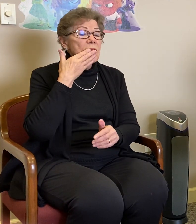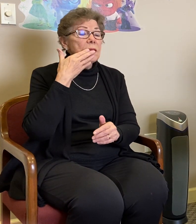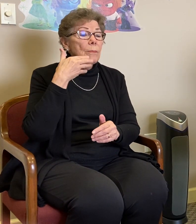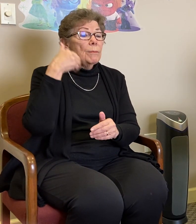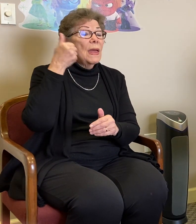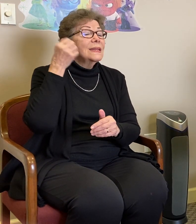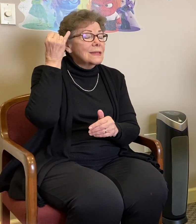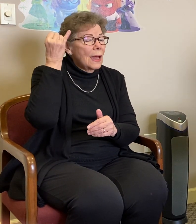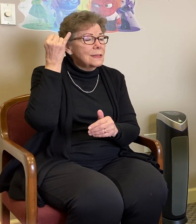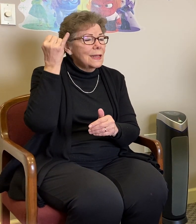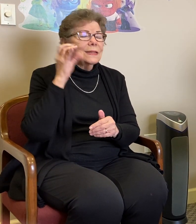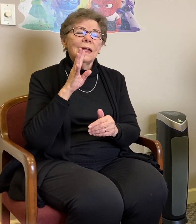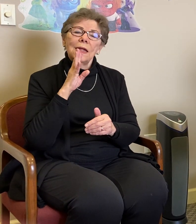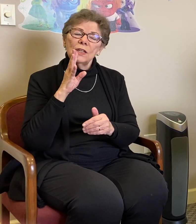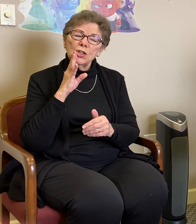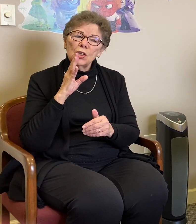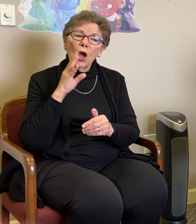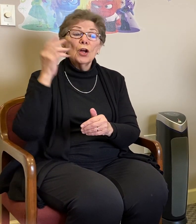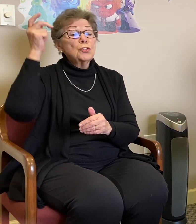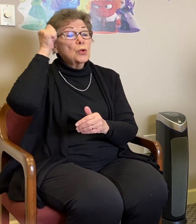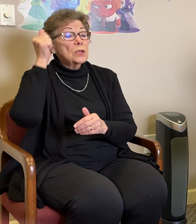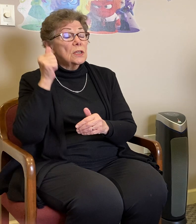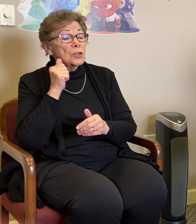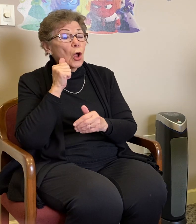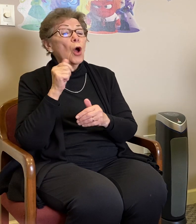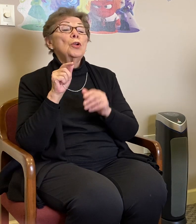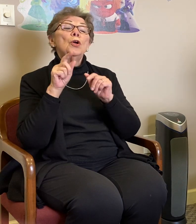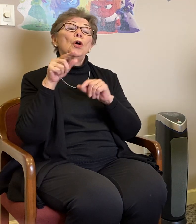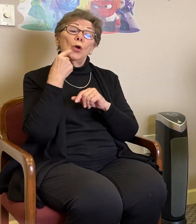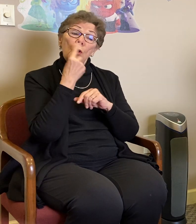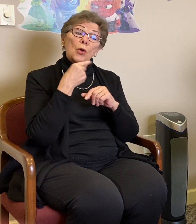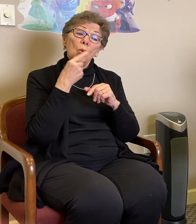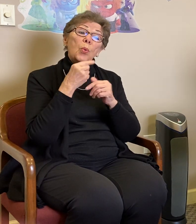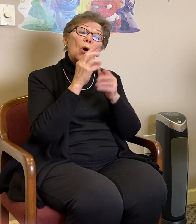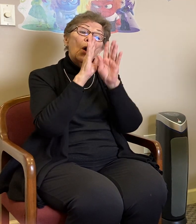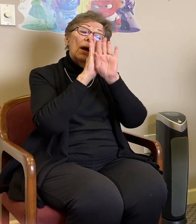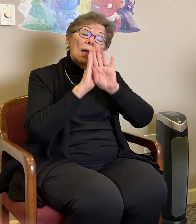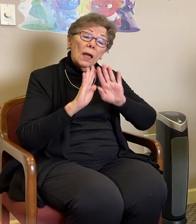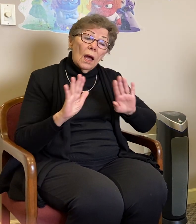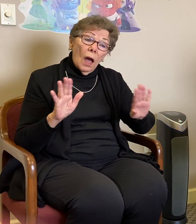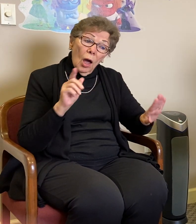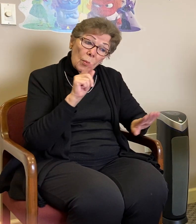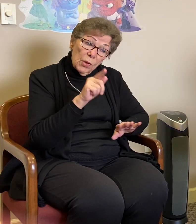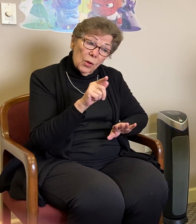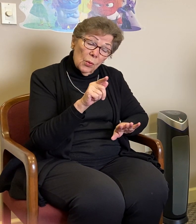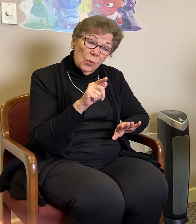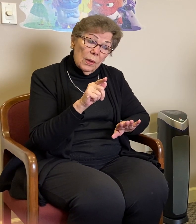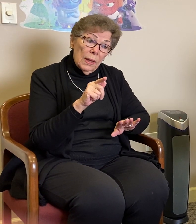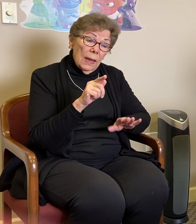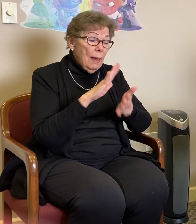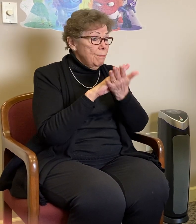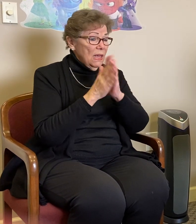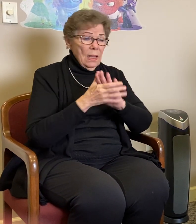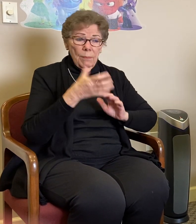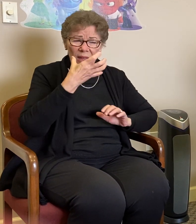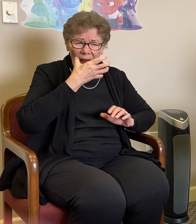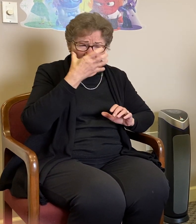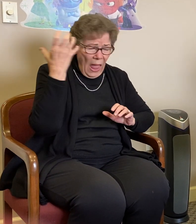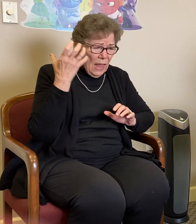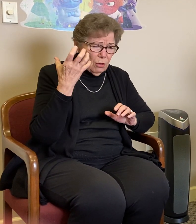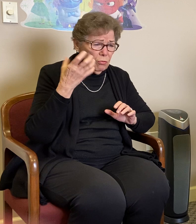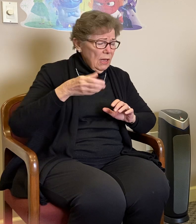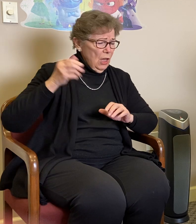adult who will calm you down. Getting angry and then hitting or pushing someone